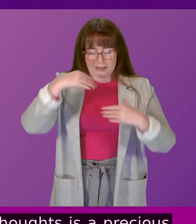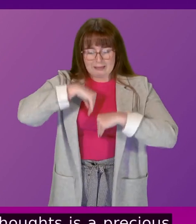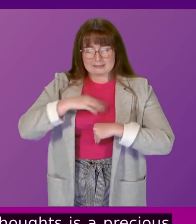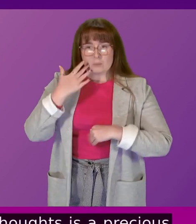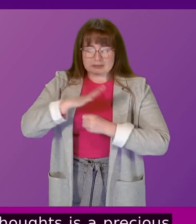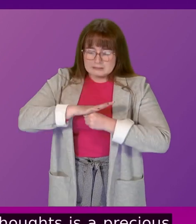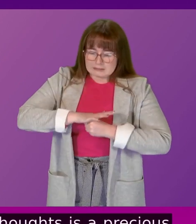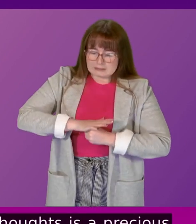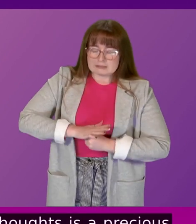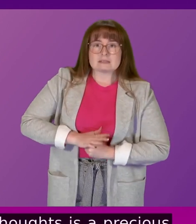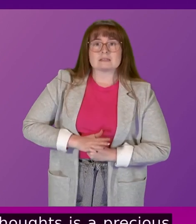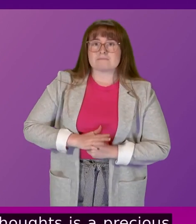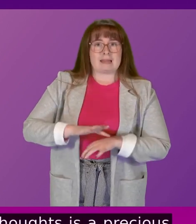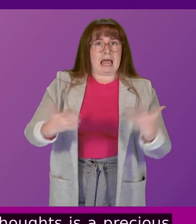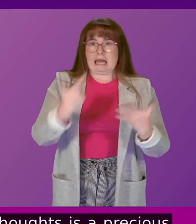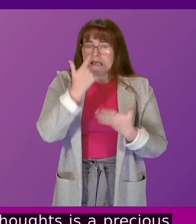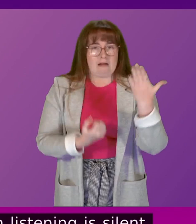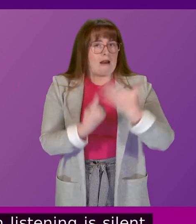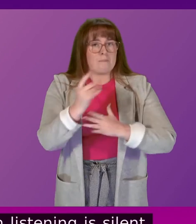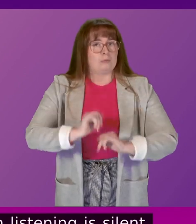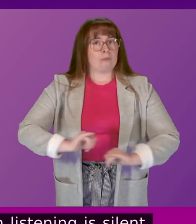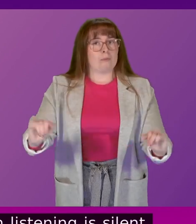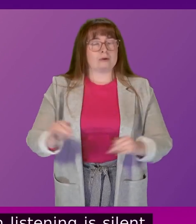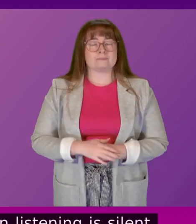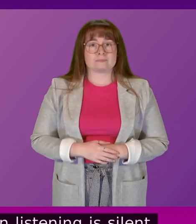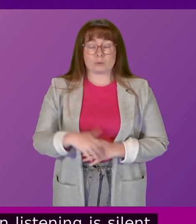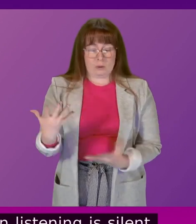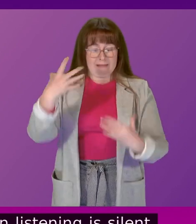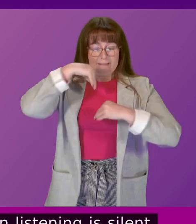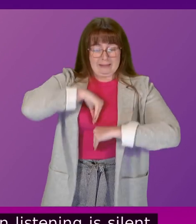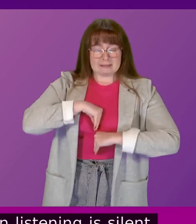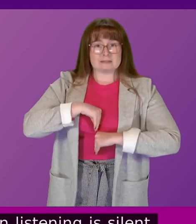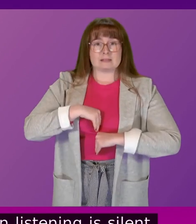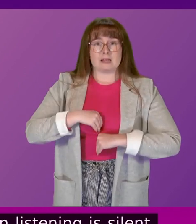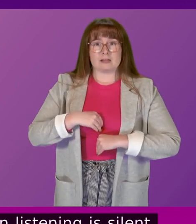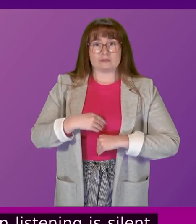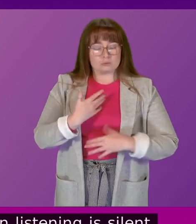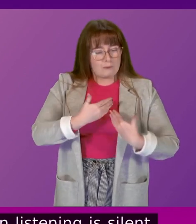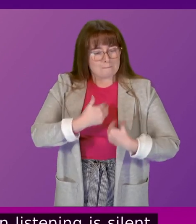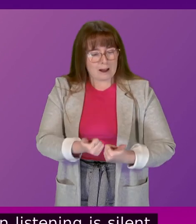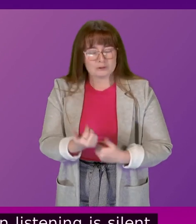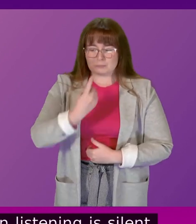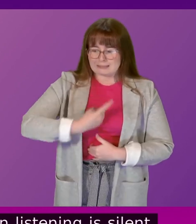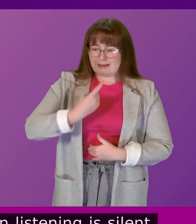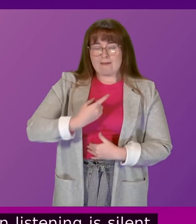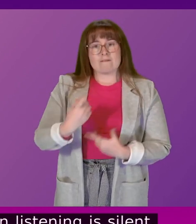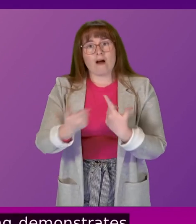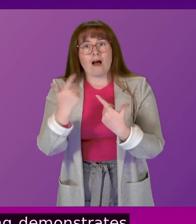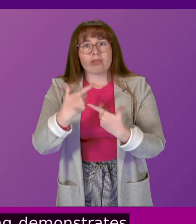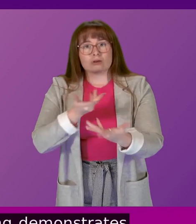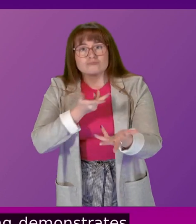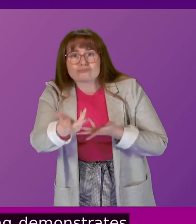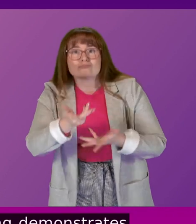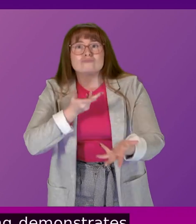silenced, anything can happen. So listening demonstrates compassion towards yourself and to others, and it